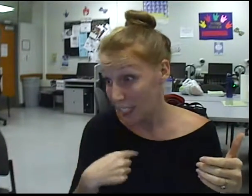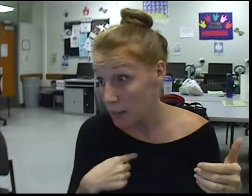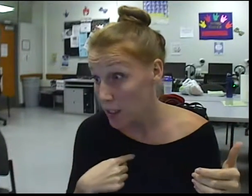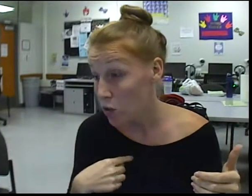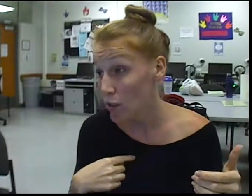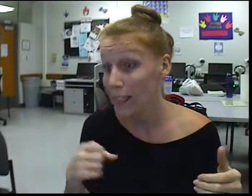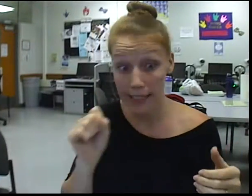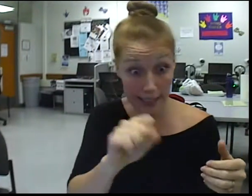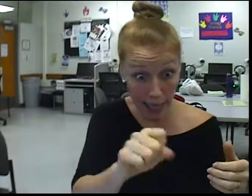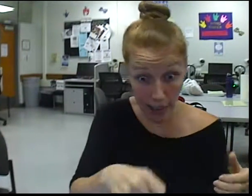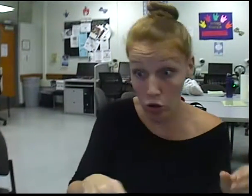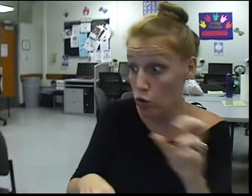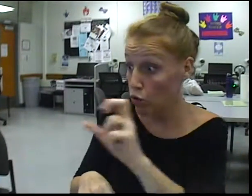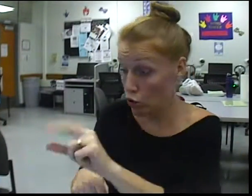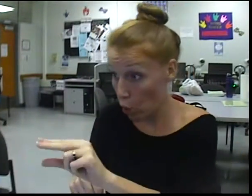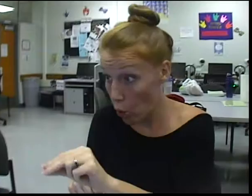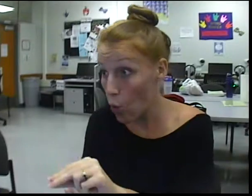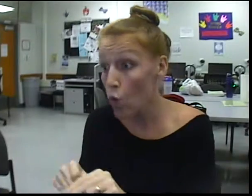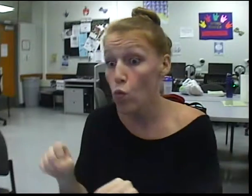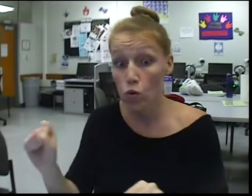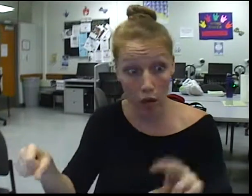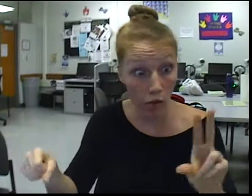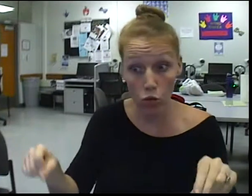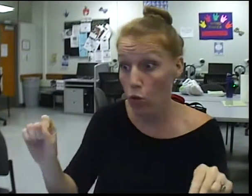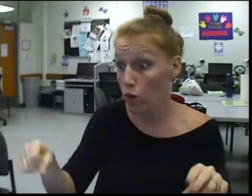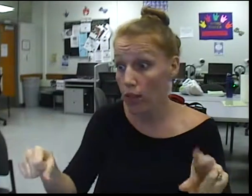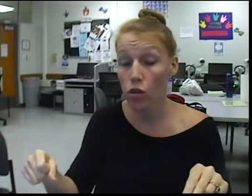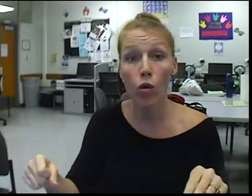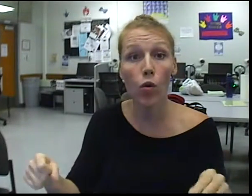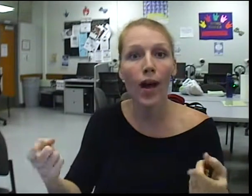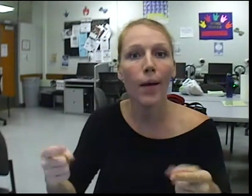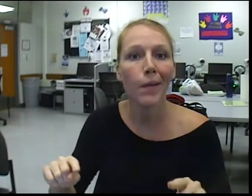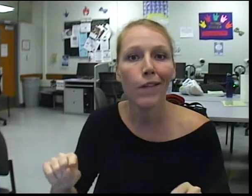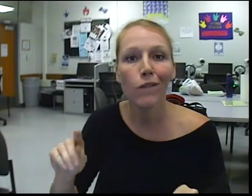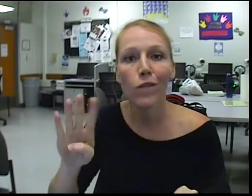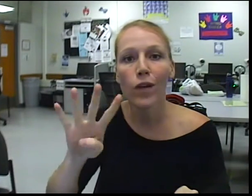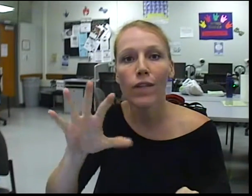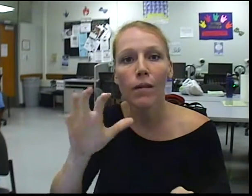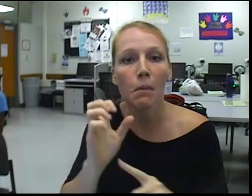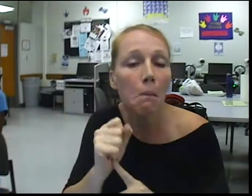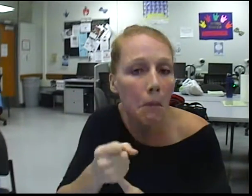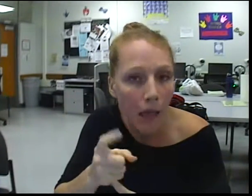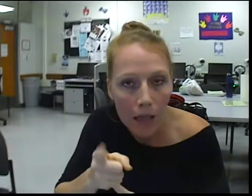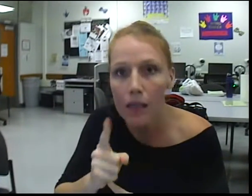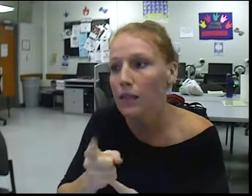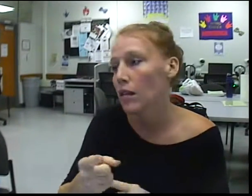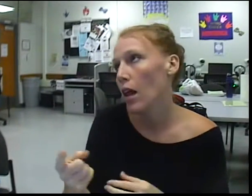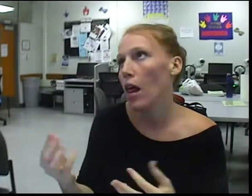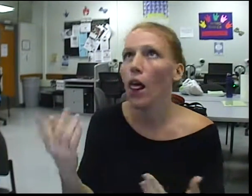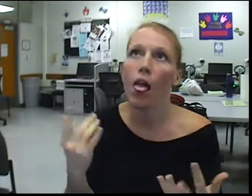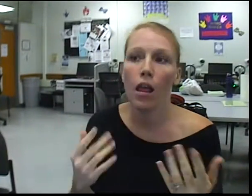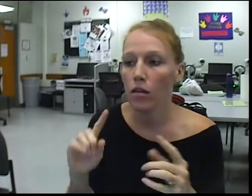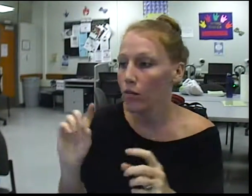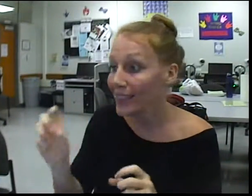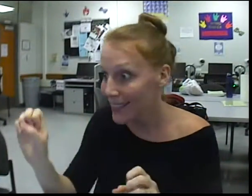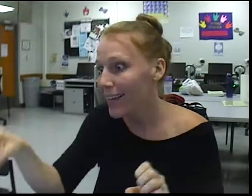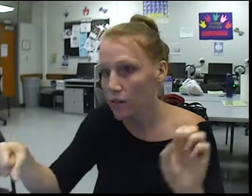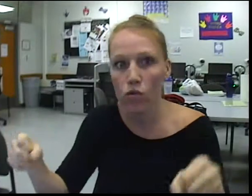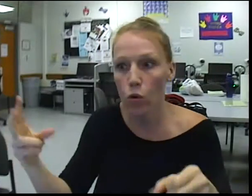and no. And we sat there for 45 minutes, and they asked me questions. No. Yes. No. I said no. When they finally came up